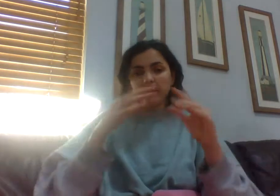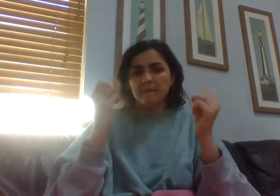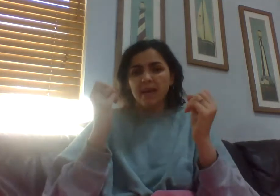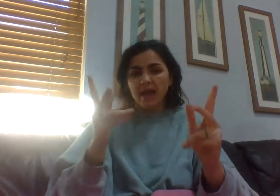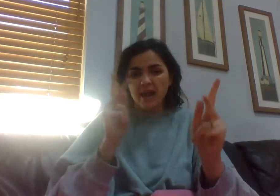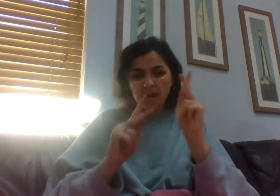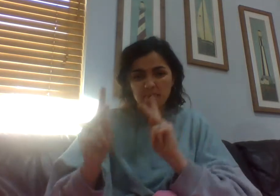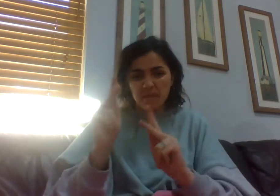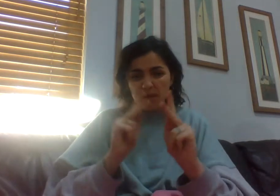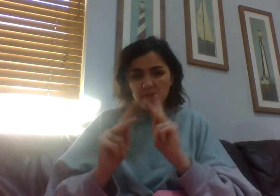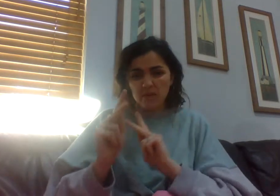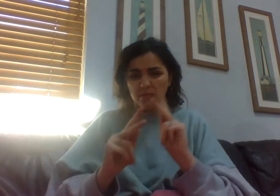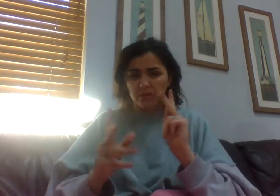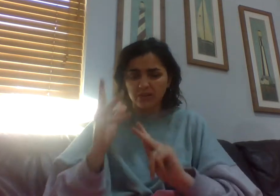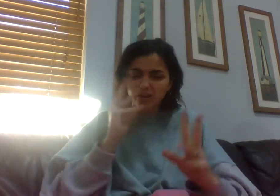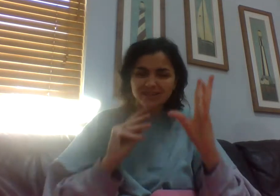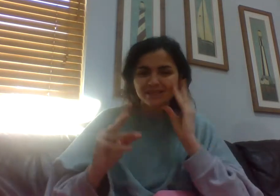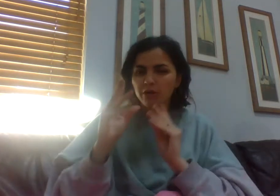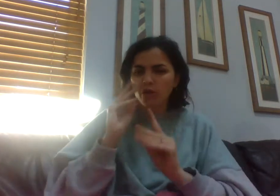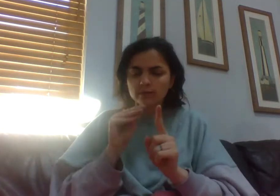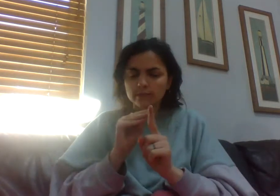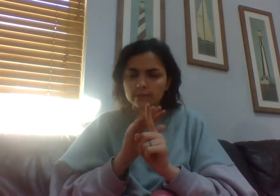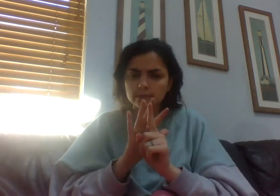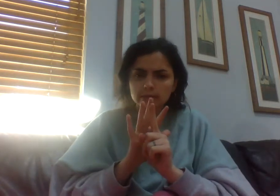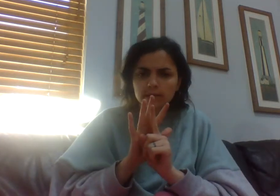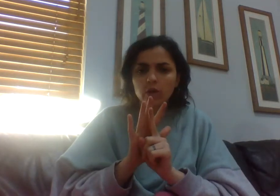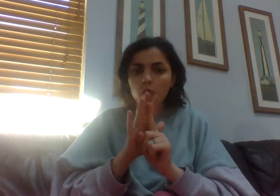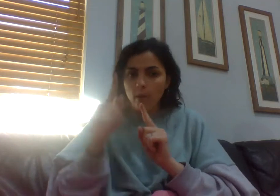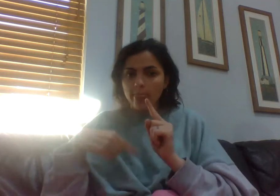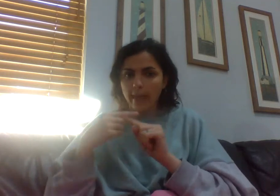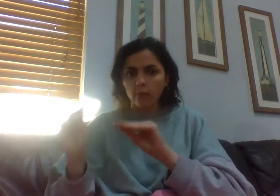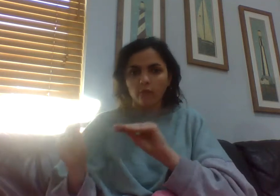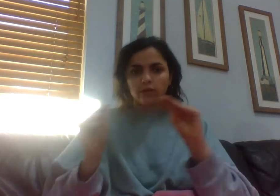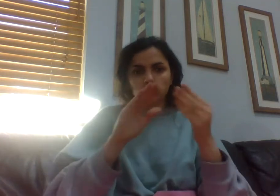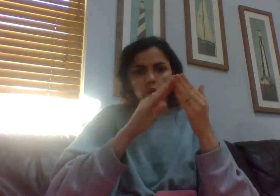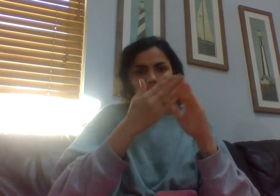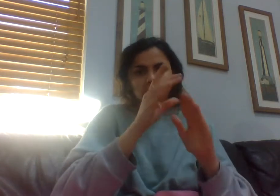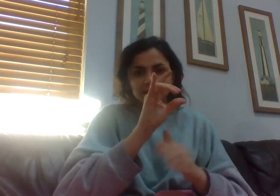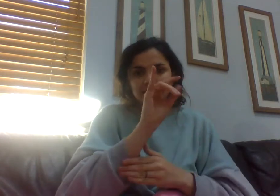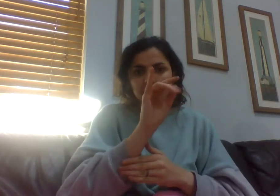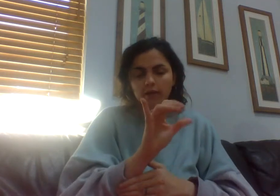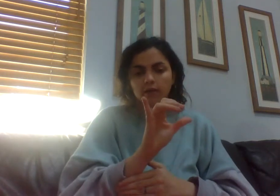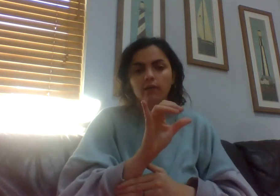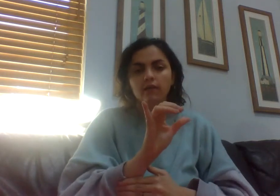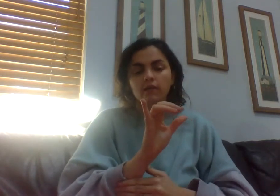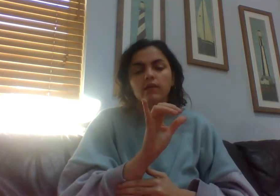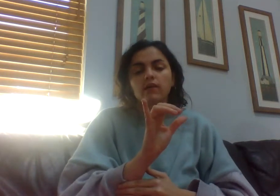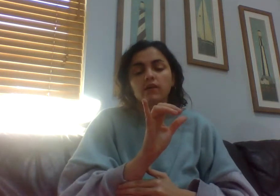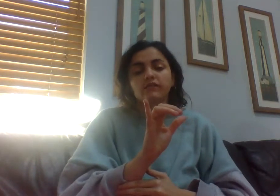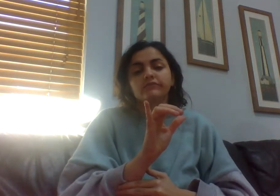move into these urban centers. It's known historically, statistically, that